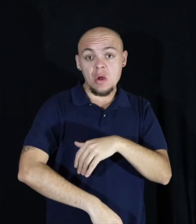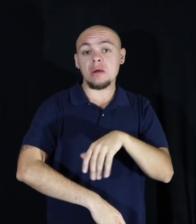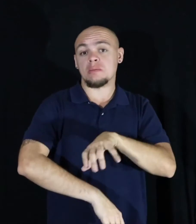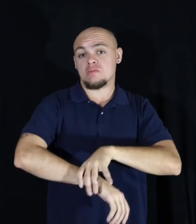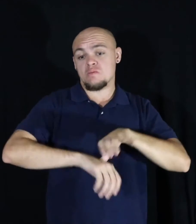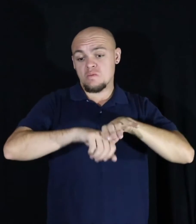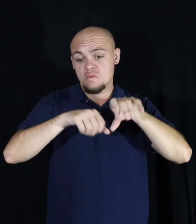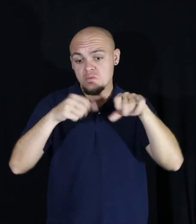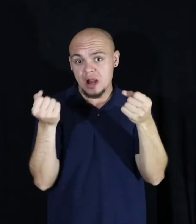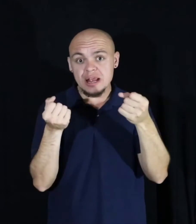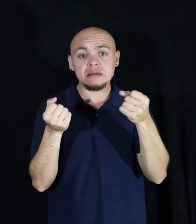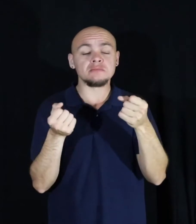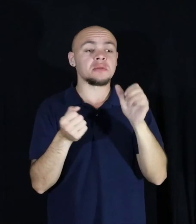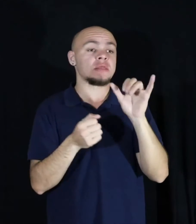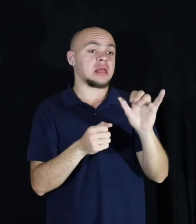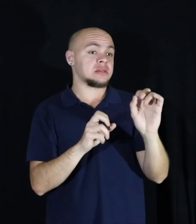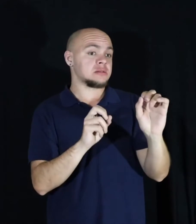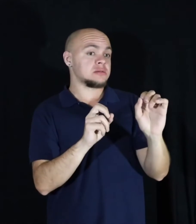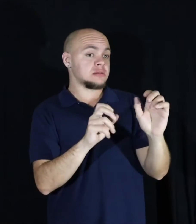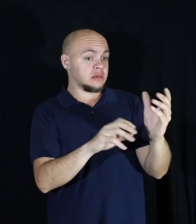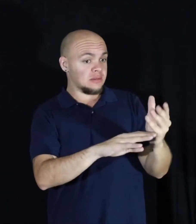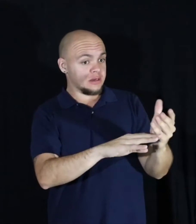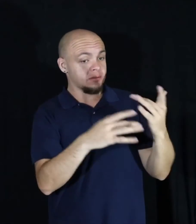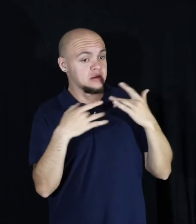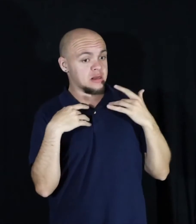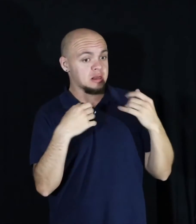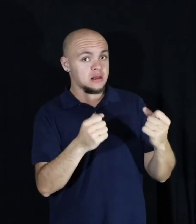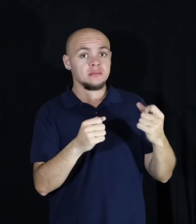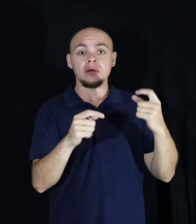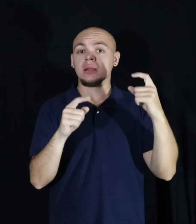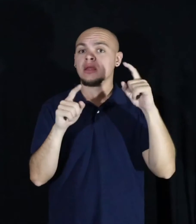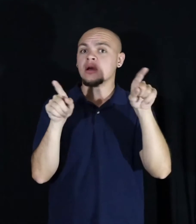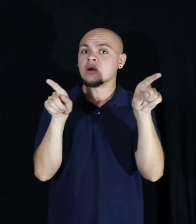that's okay. Why do we neglect the one organ that runs the show?